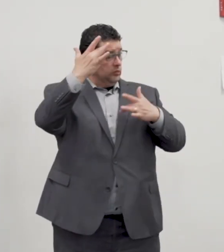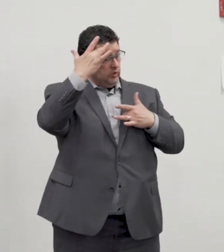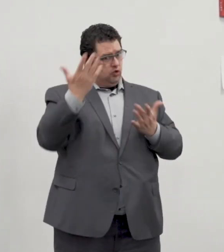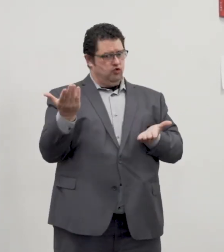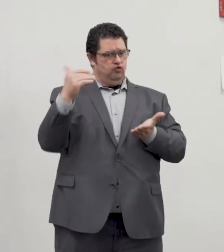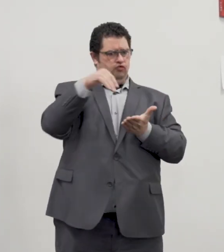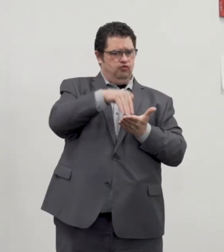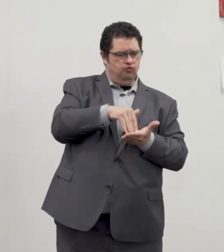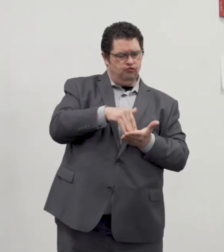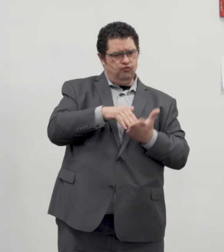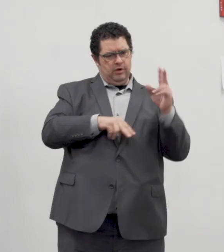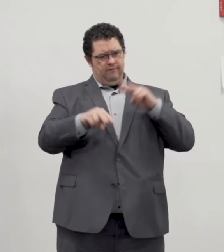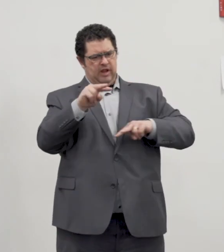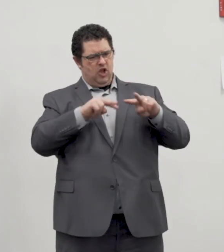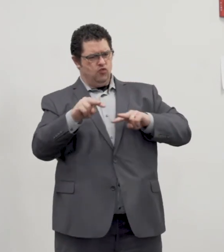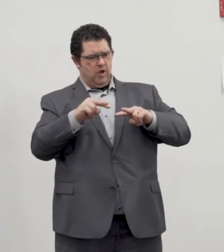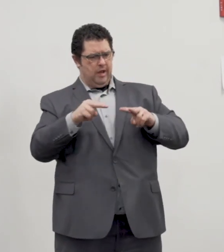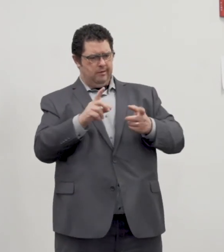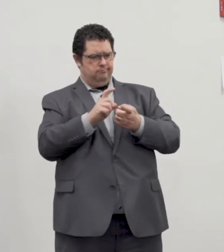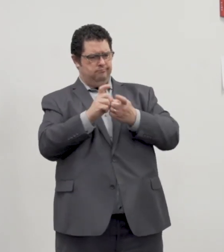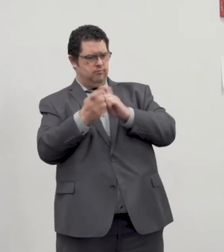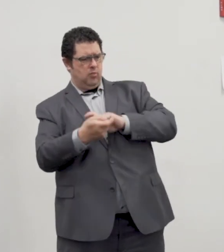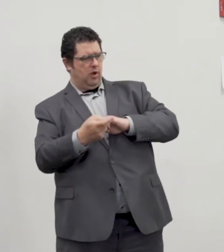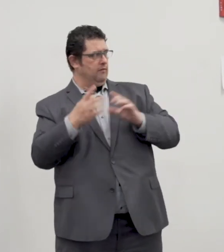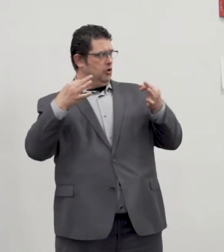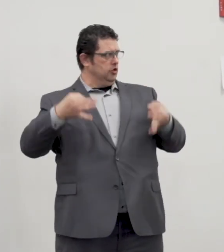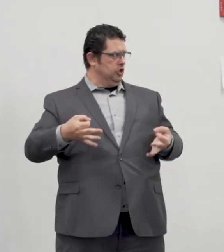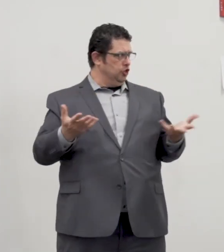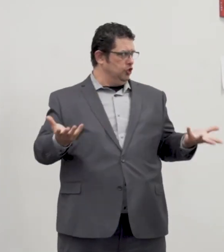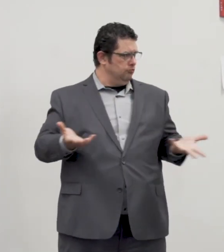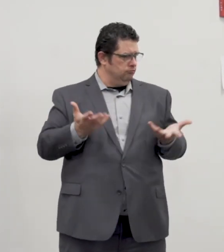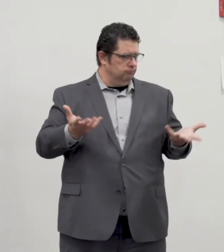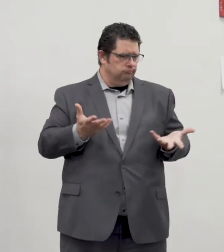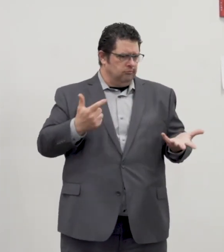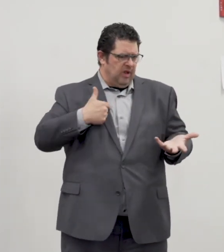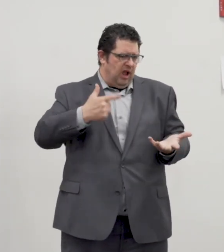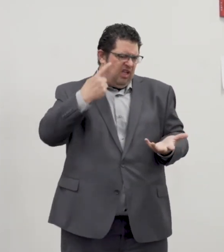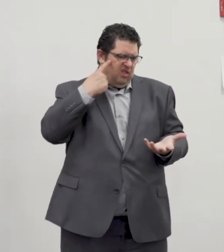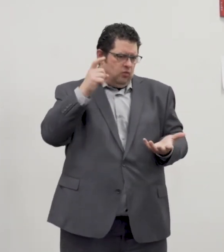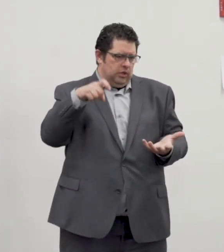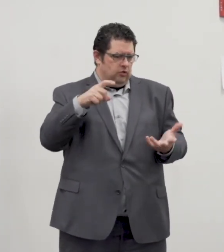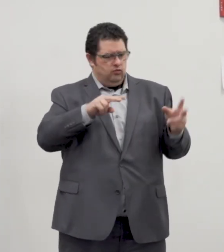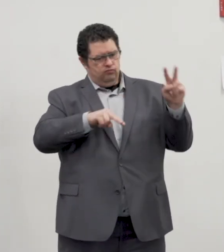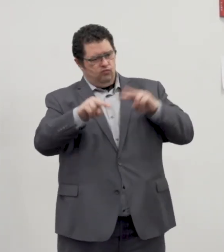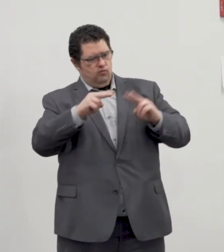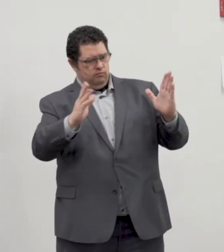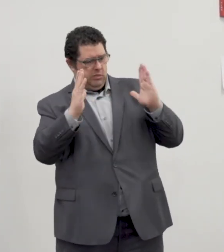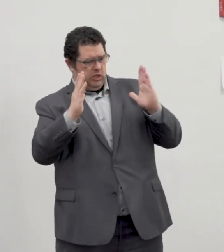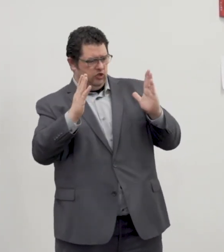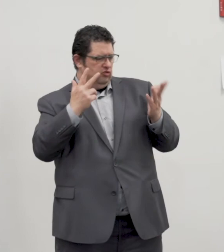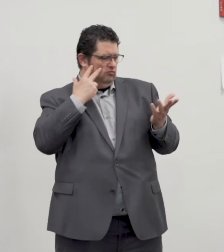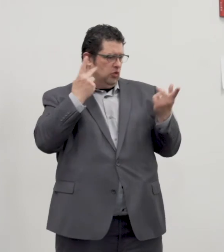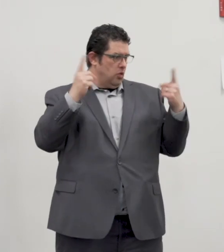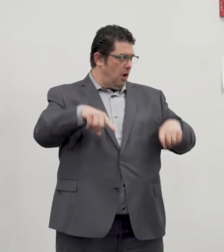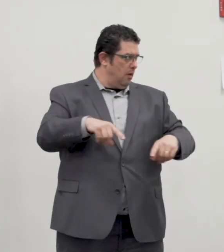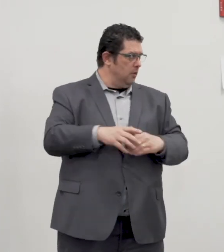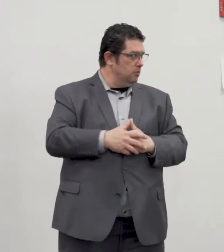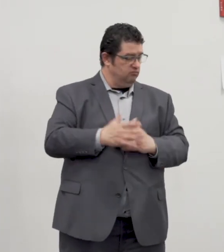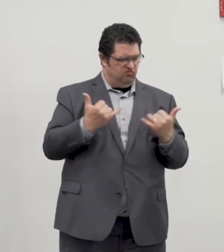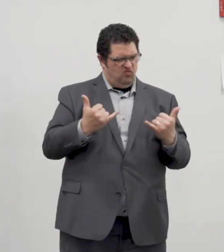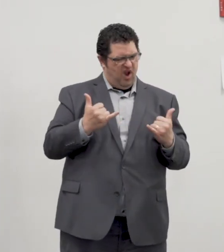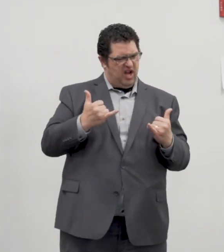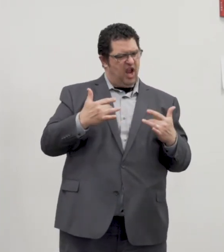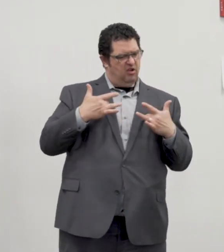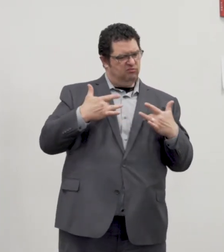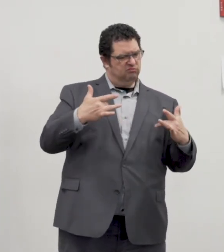reevaluate or modify your decisions for sure. But I think we just need to see where that's going and what happens. Right now, the trend is